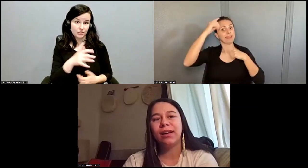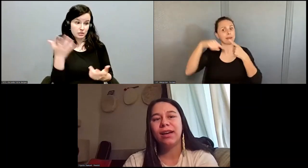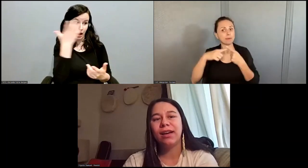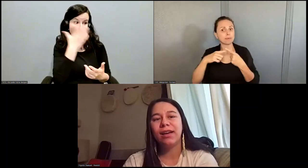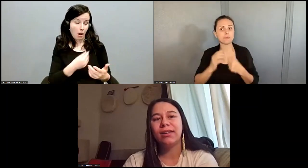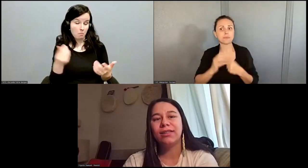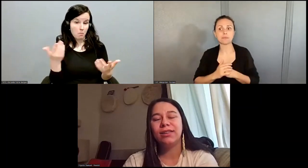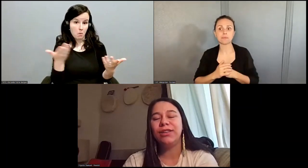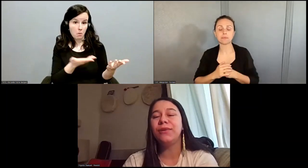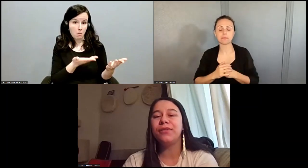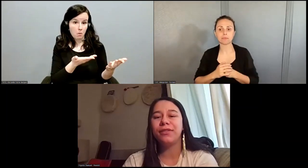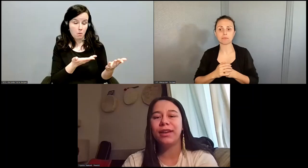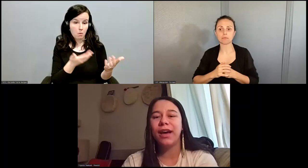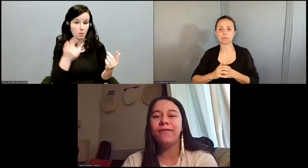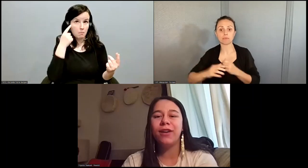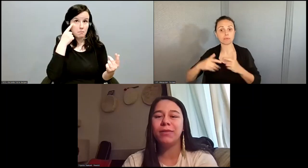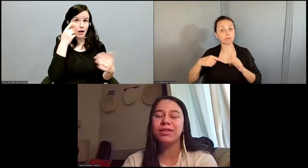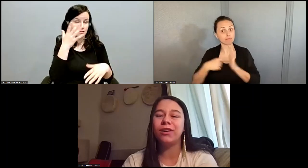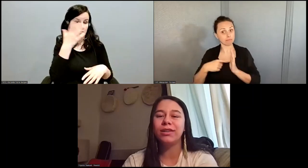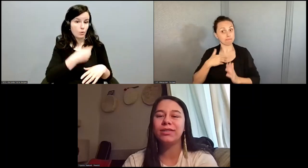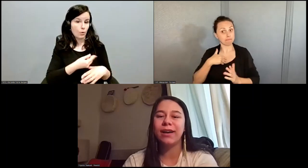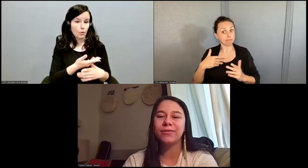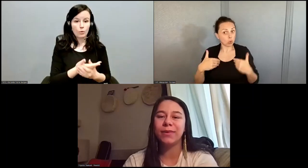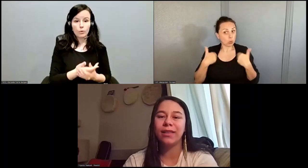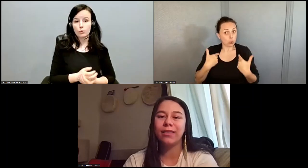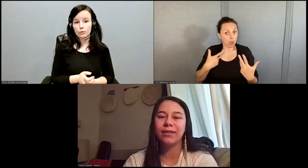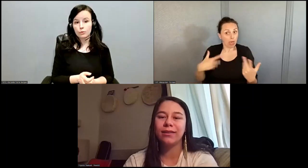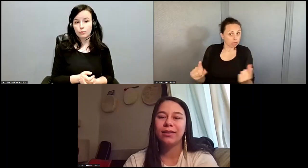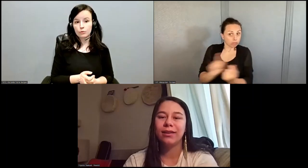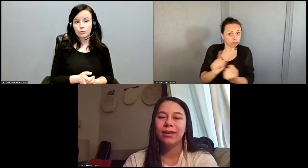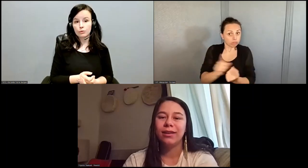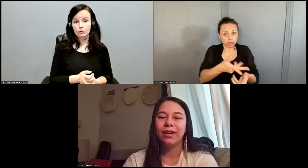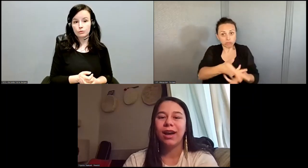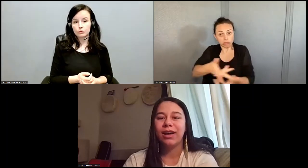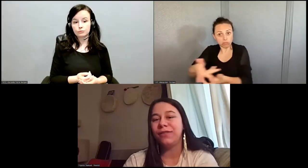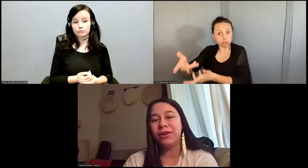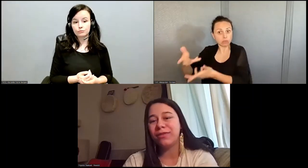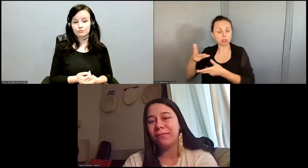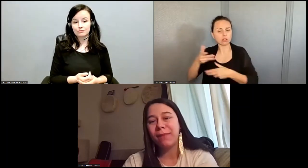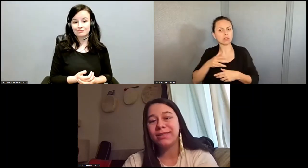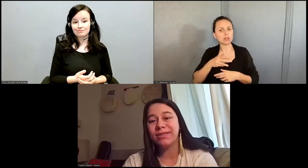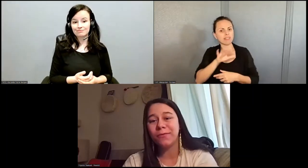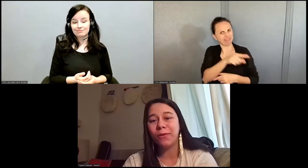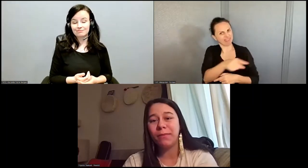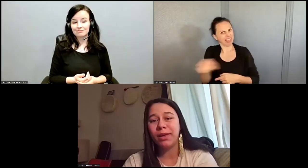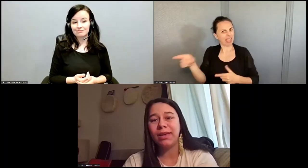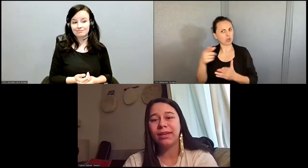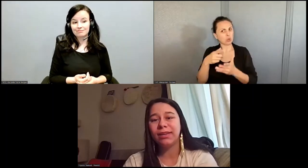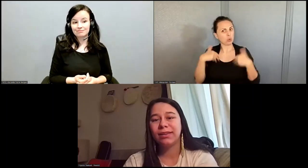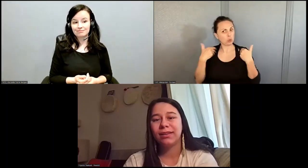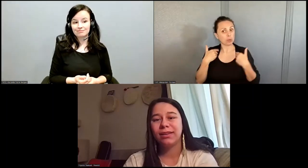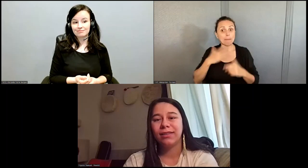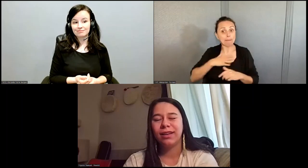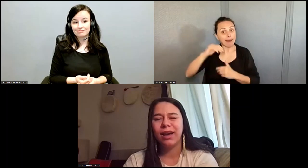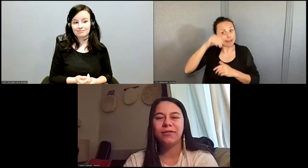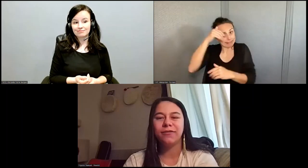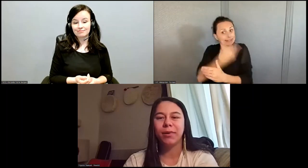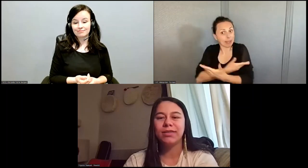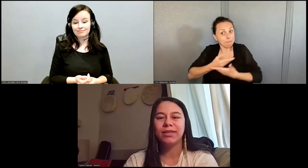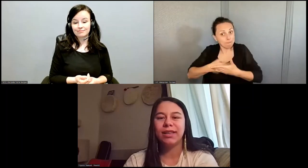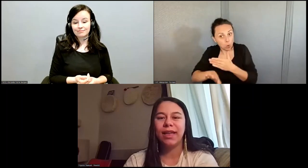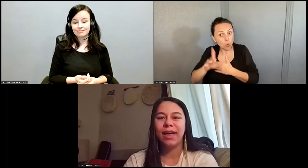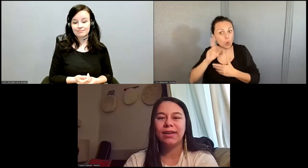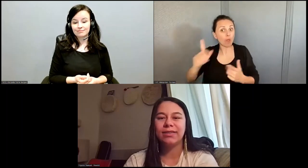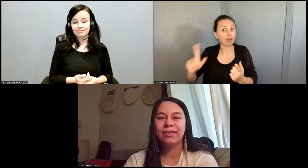the youth that I've come into contact with, the kind of youth that my son will be, the kind